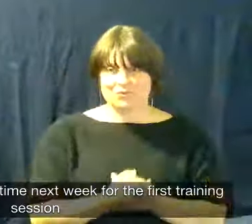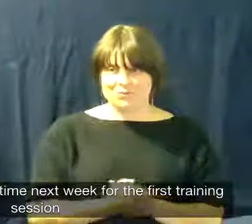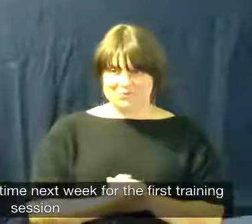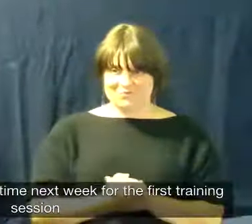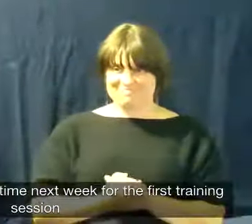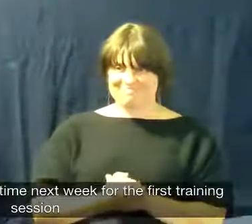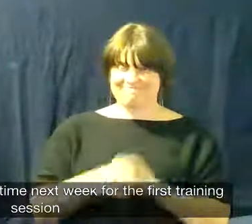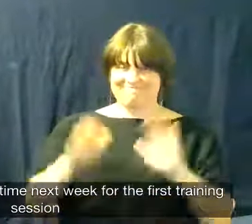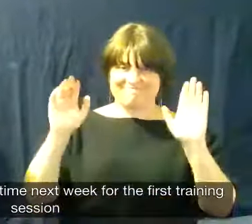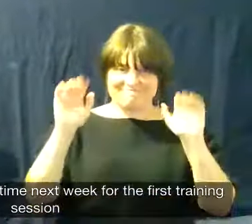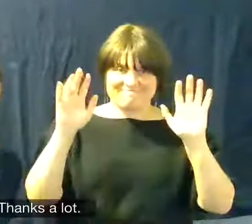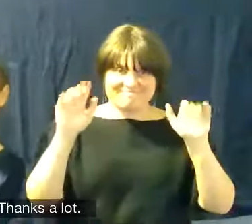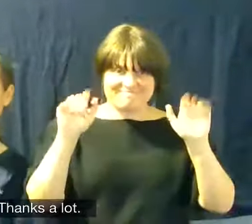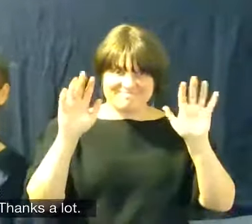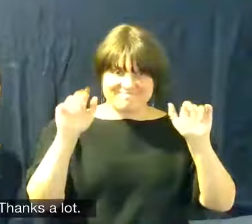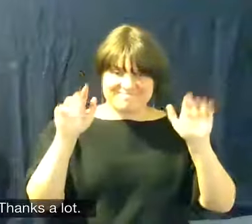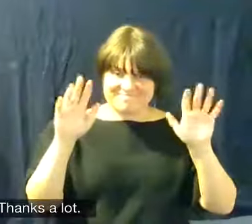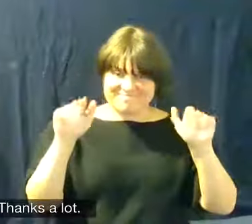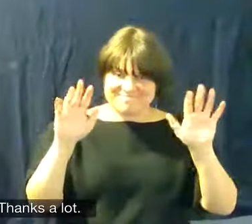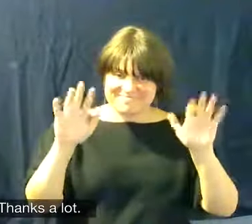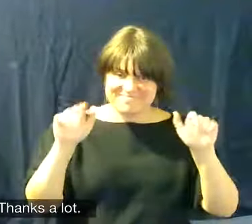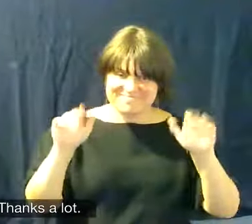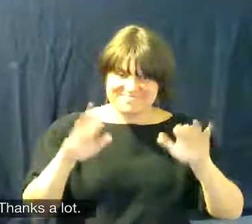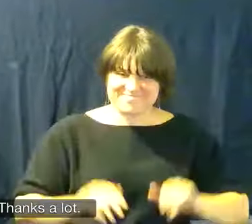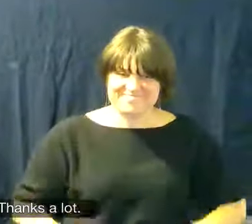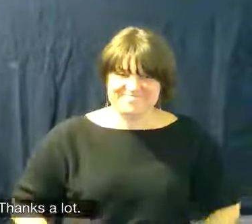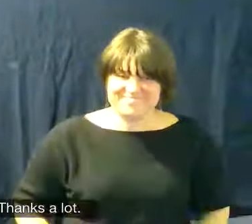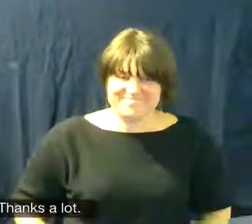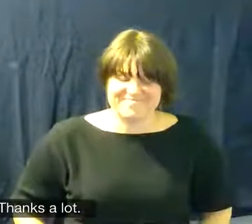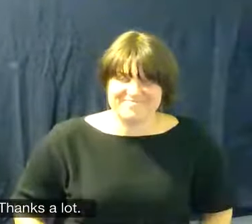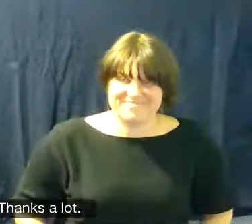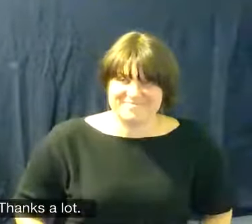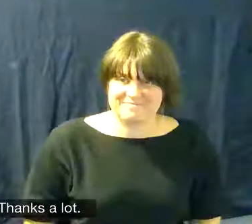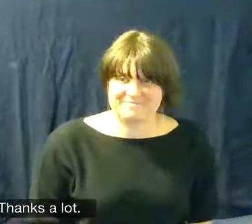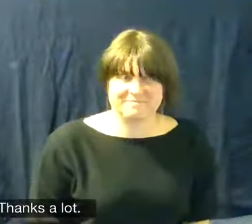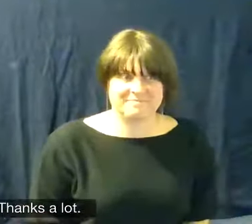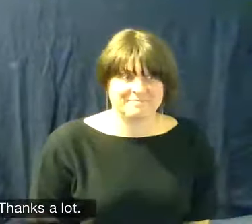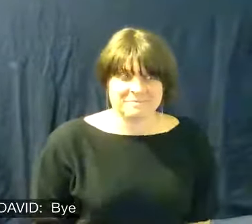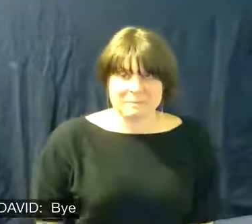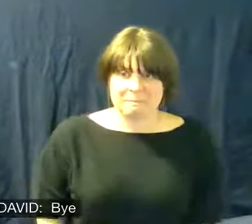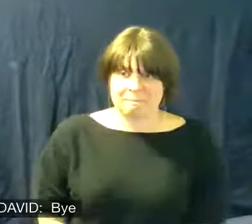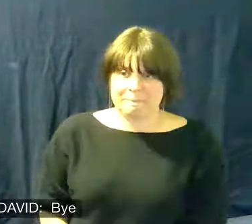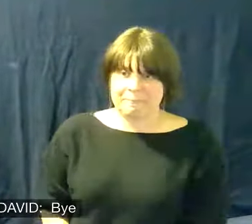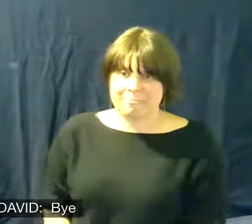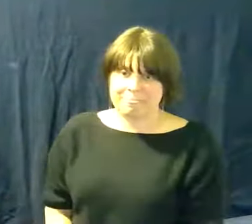Bye-bye.